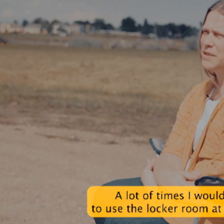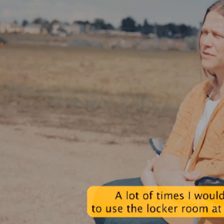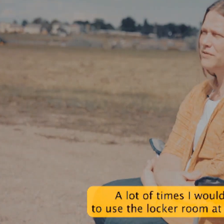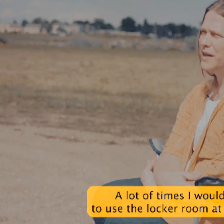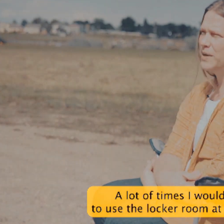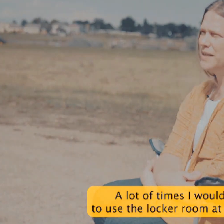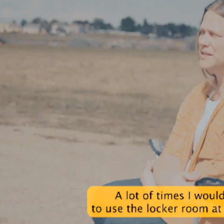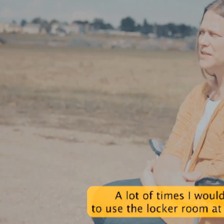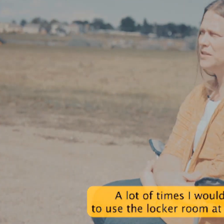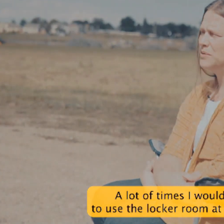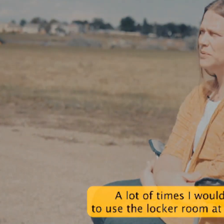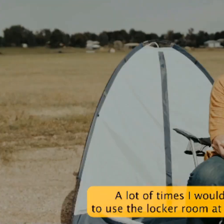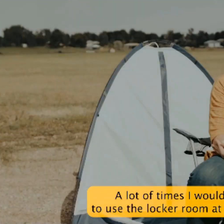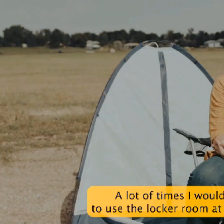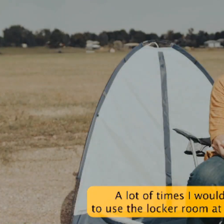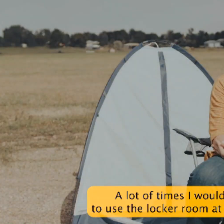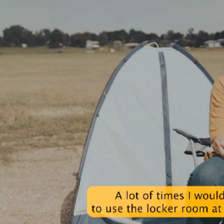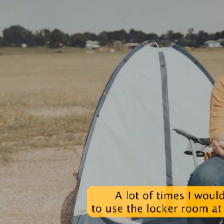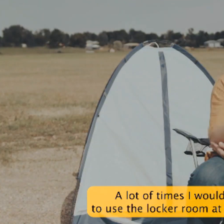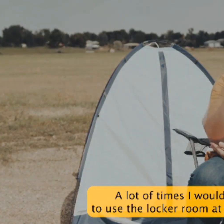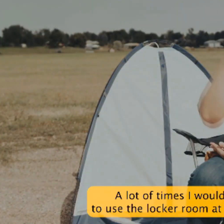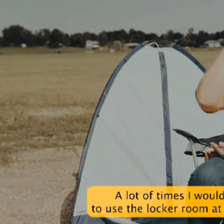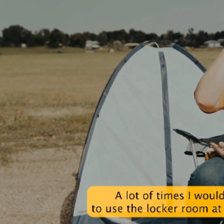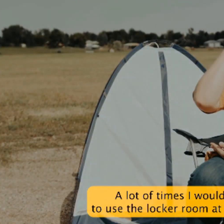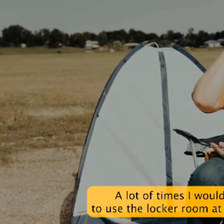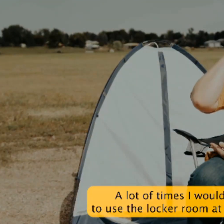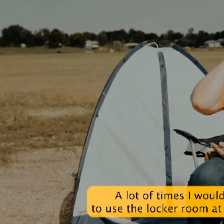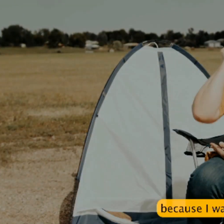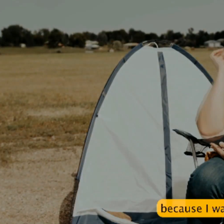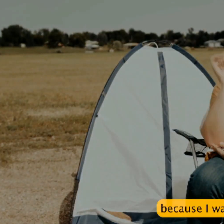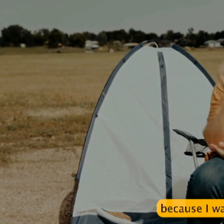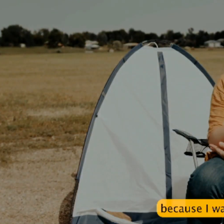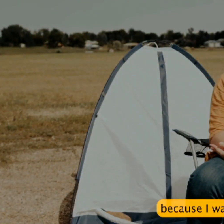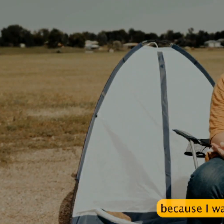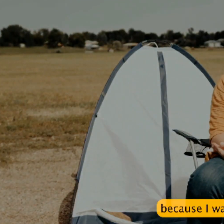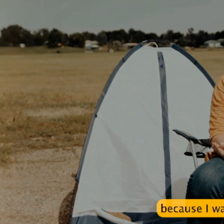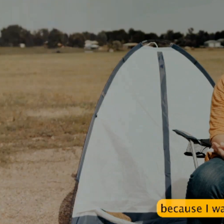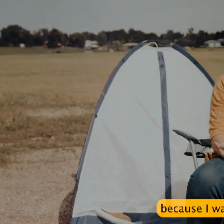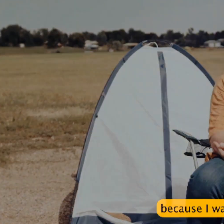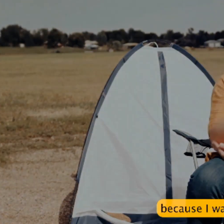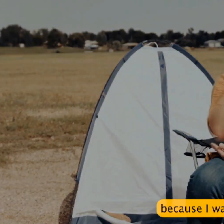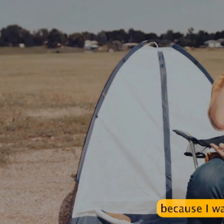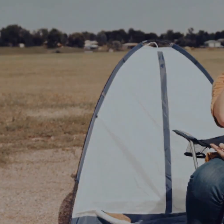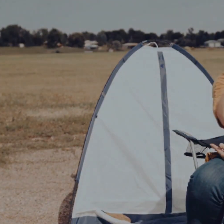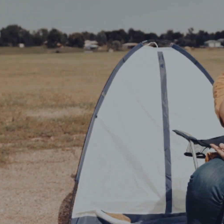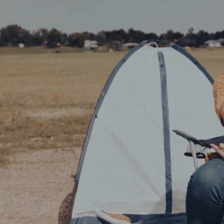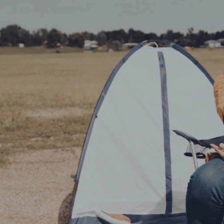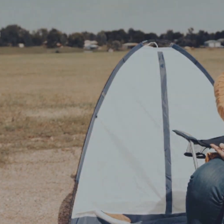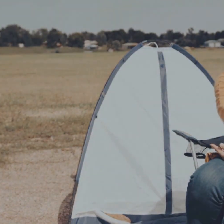of times I would find ways to use the locker room at different times because I was